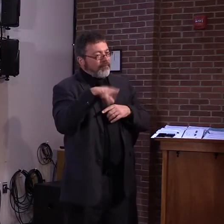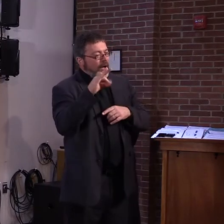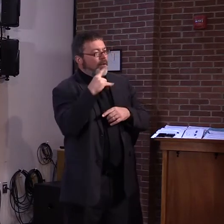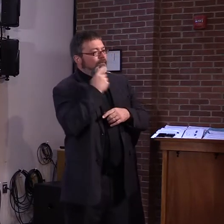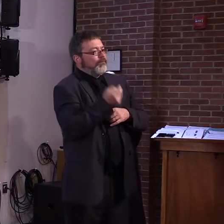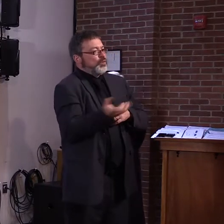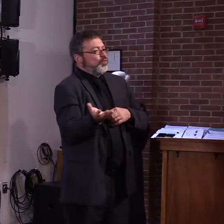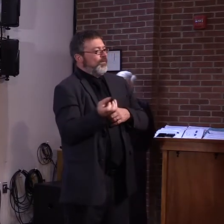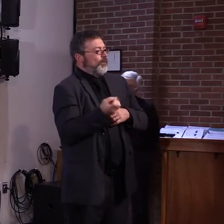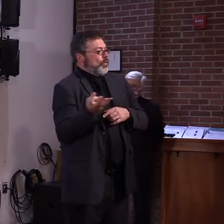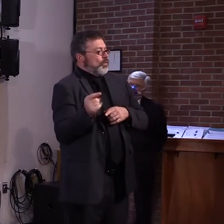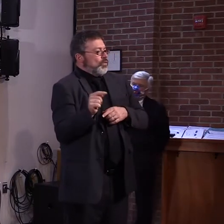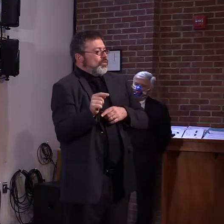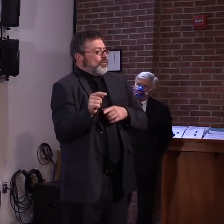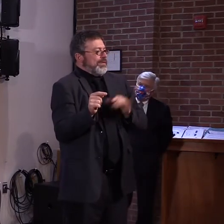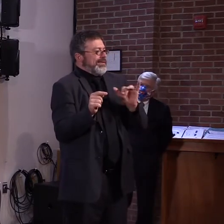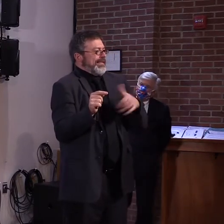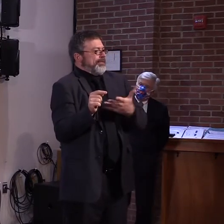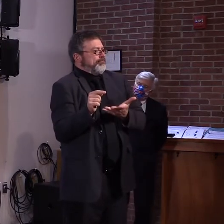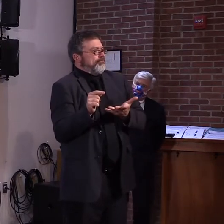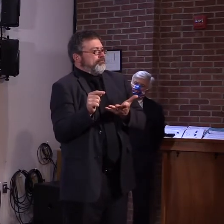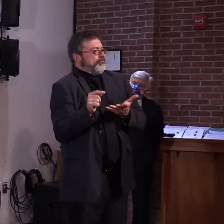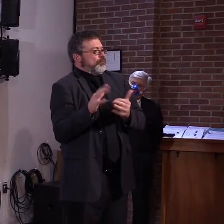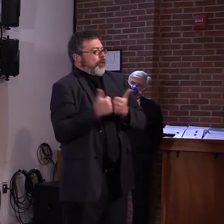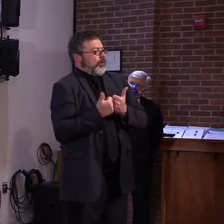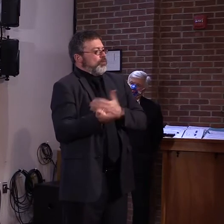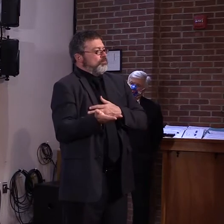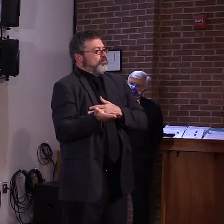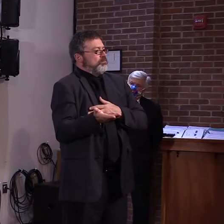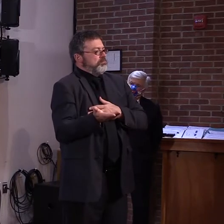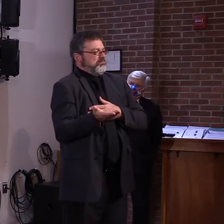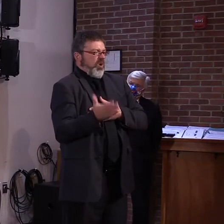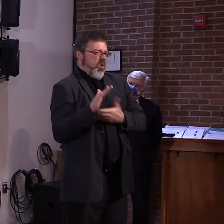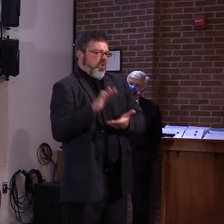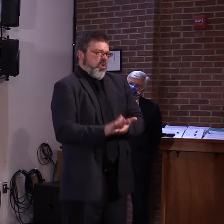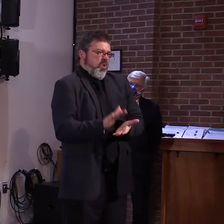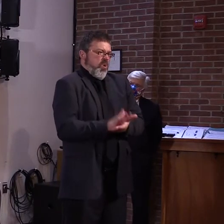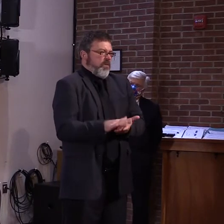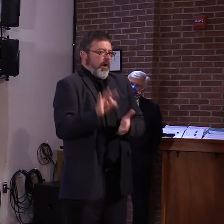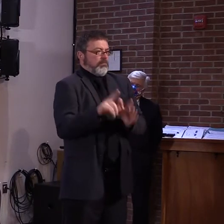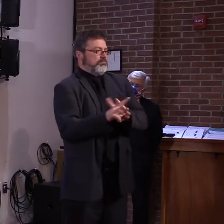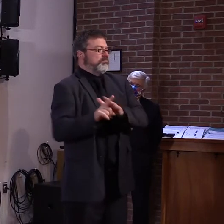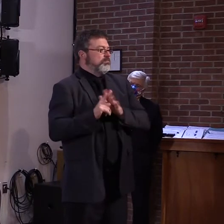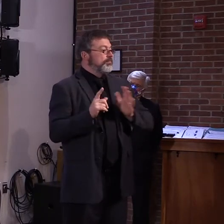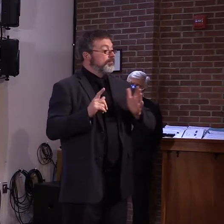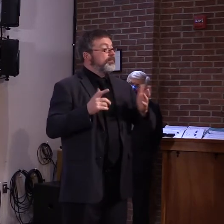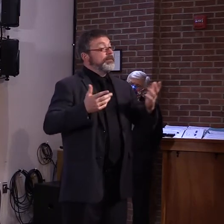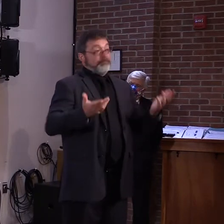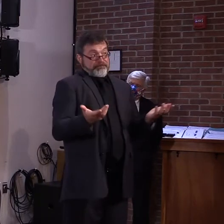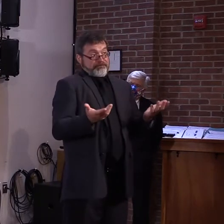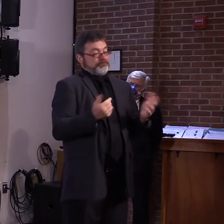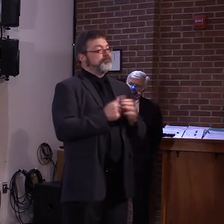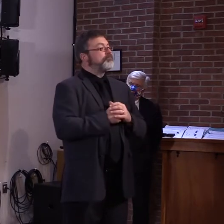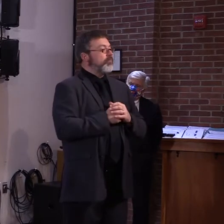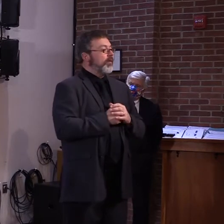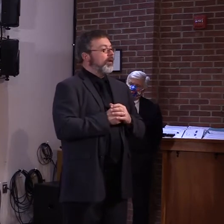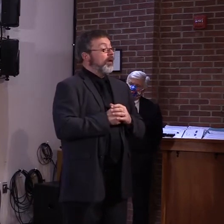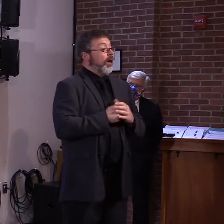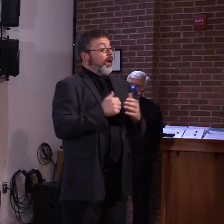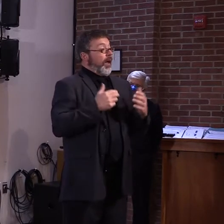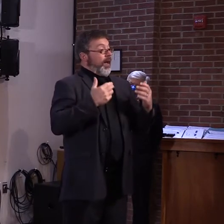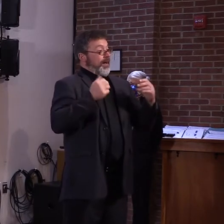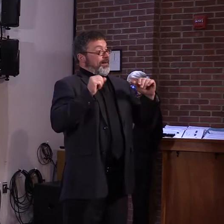negative. In order to have a screening testing program that's really going to